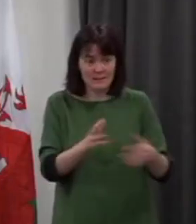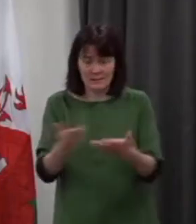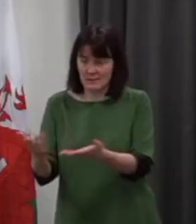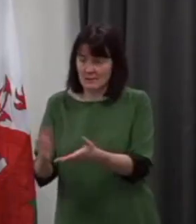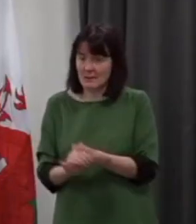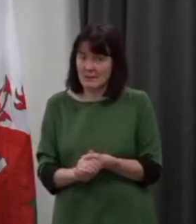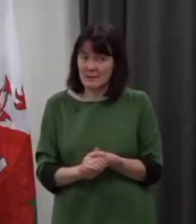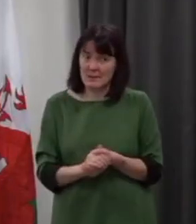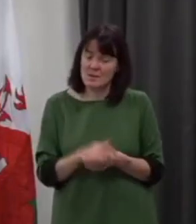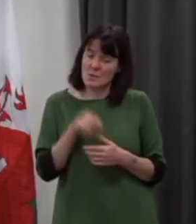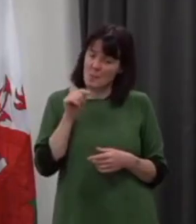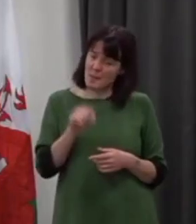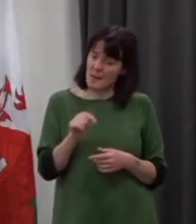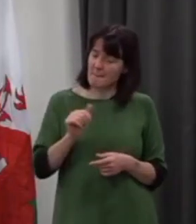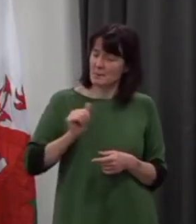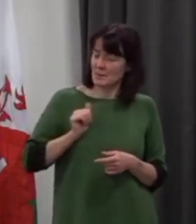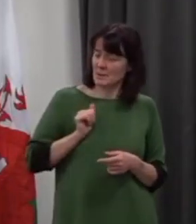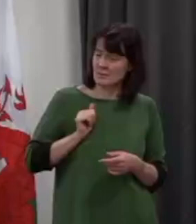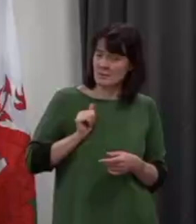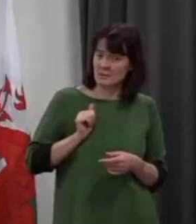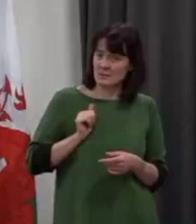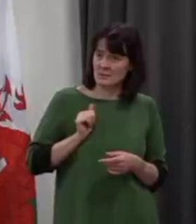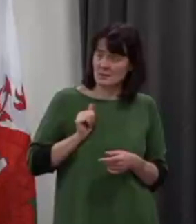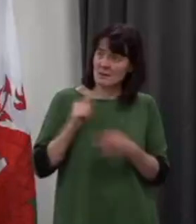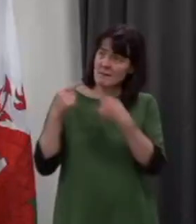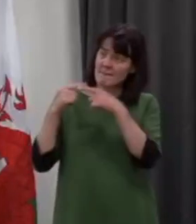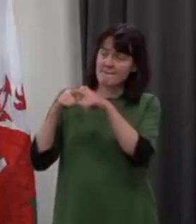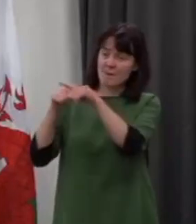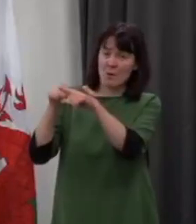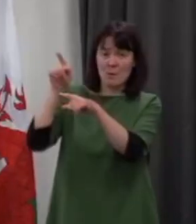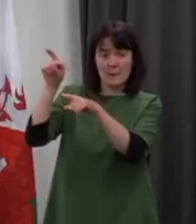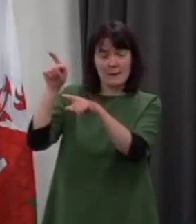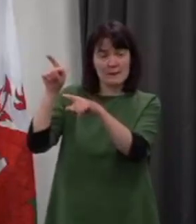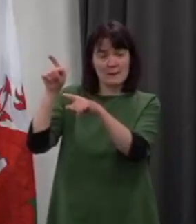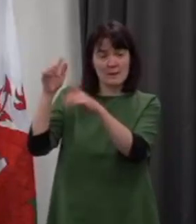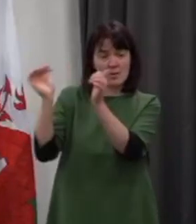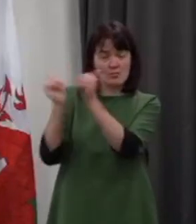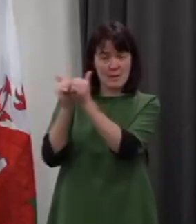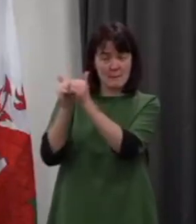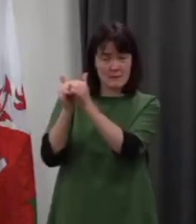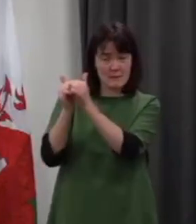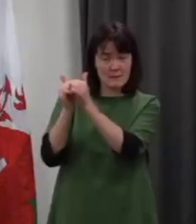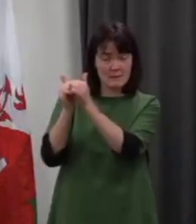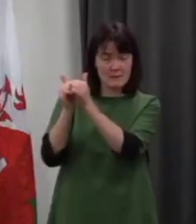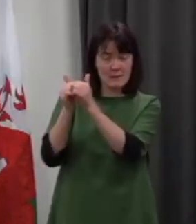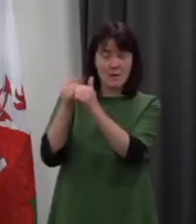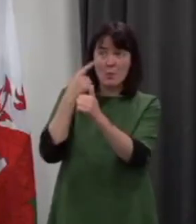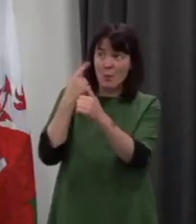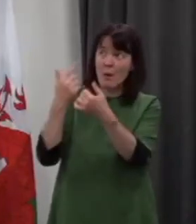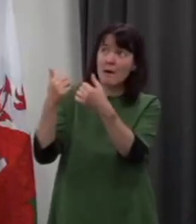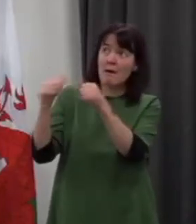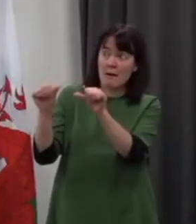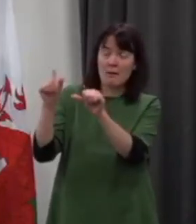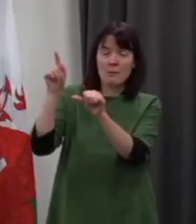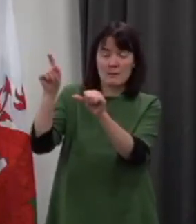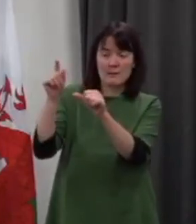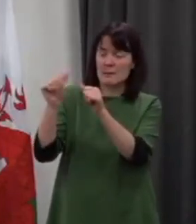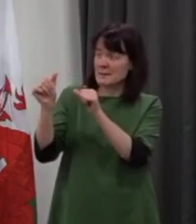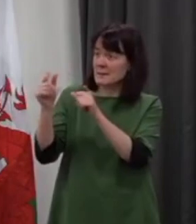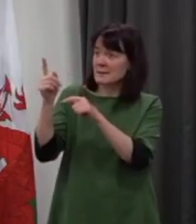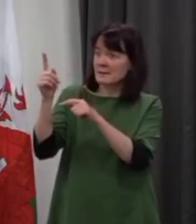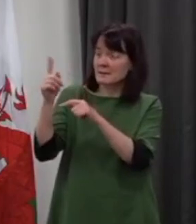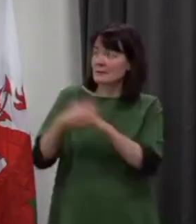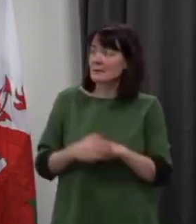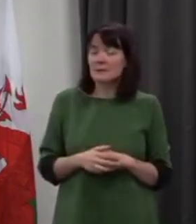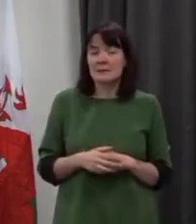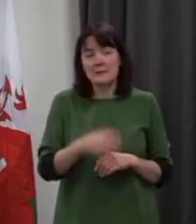that projection based chiefly on the agreement you thought you had with that company? So it's another